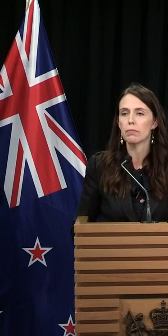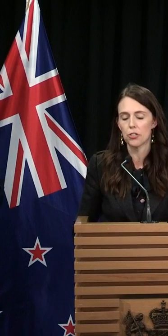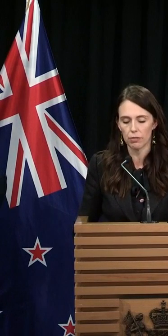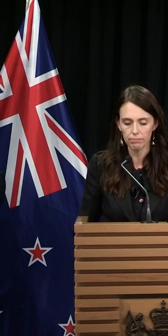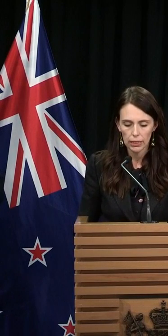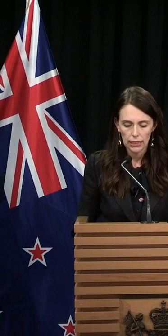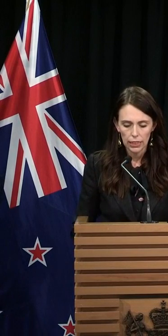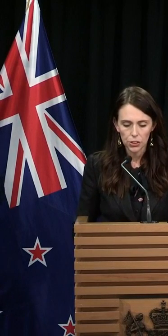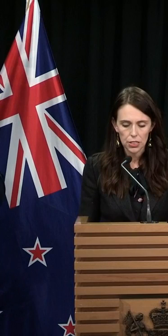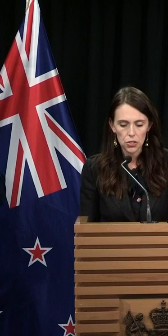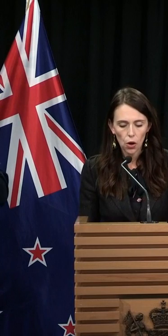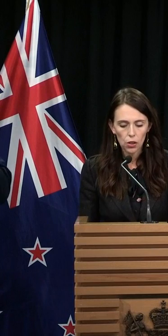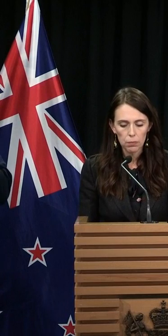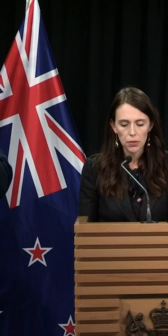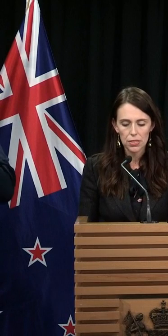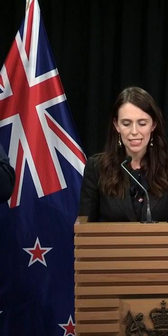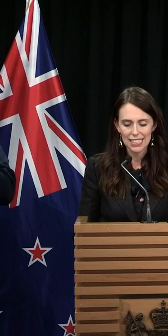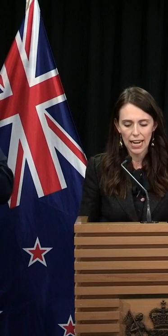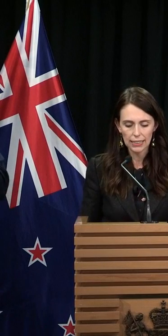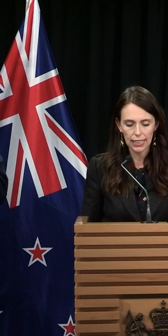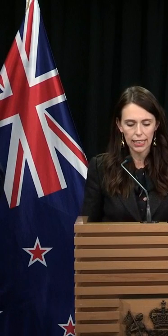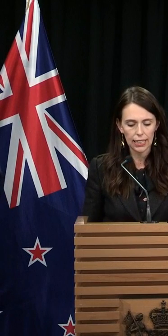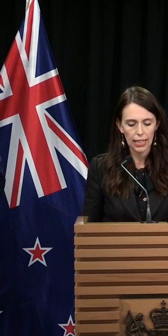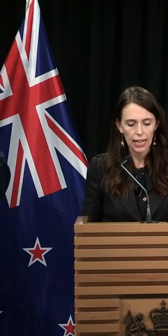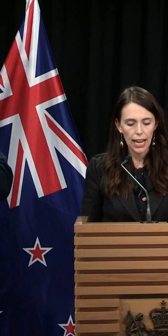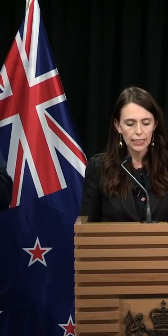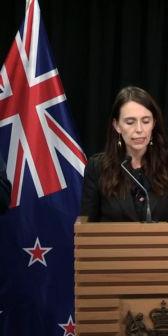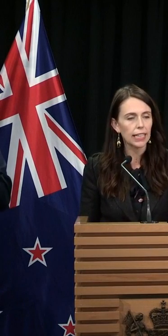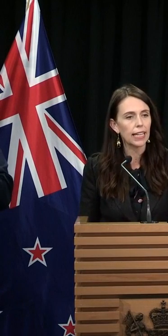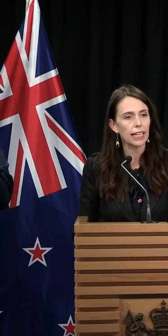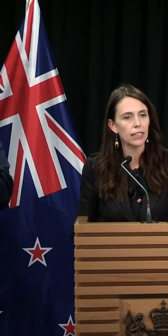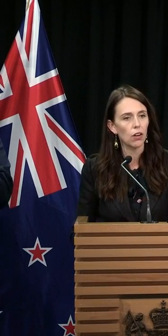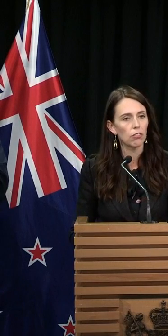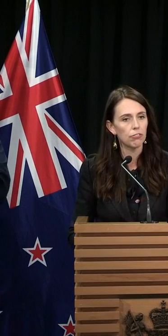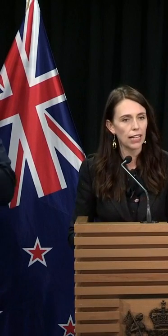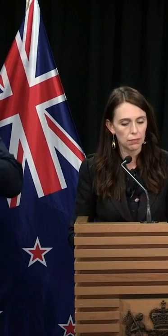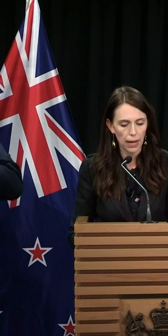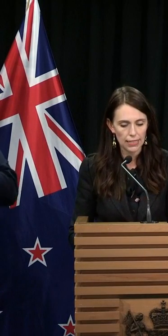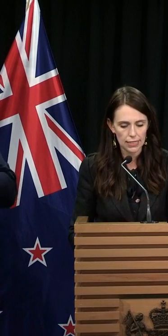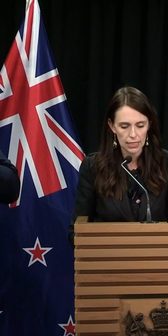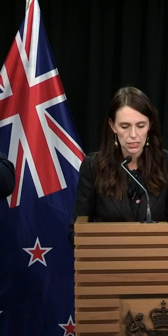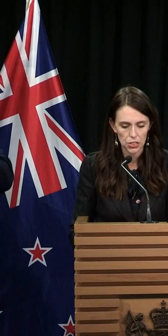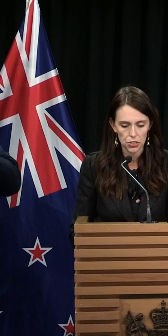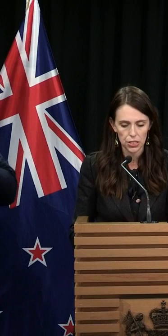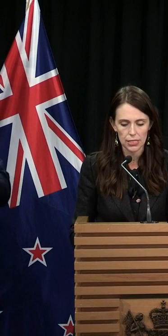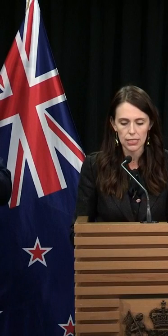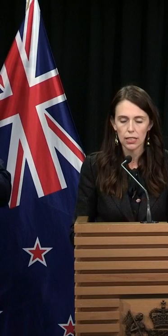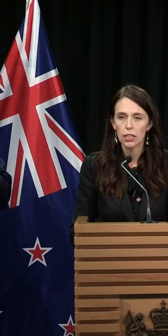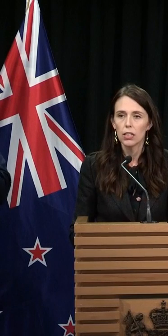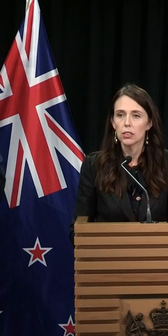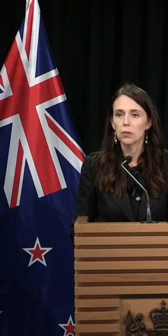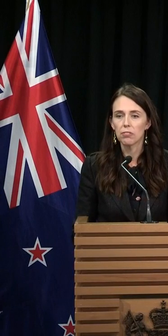Royal Commission into Historical Abuse in State Care and in the Care of Faith-based